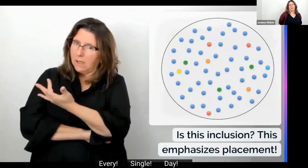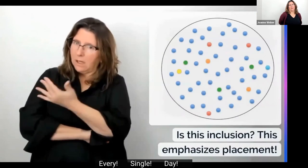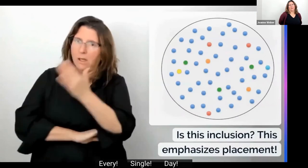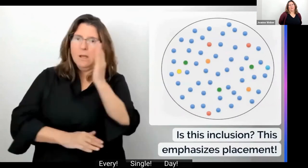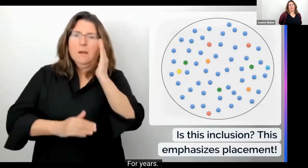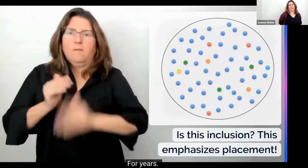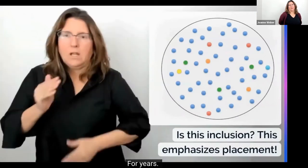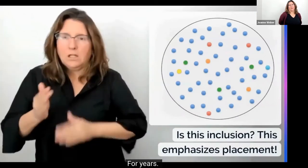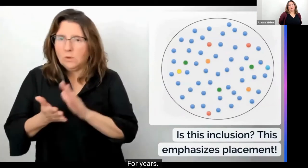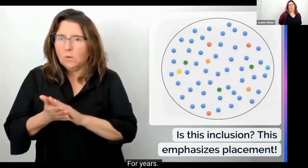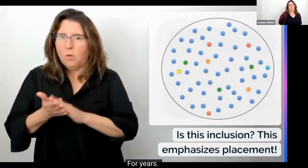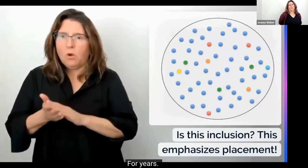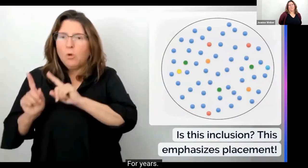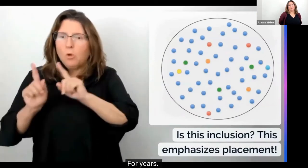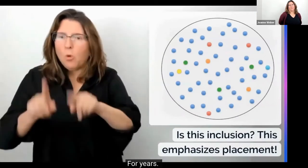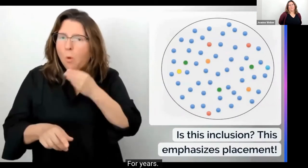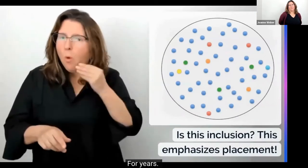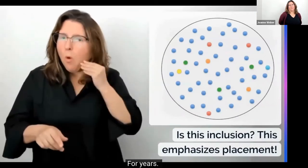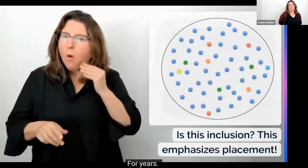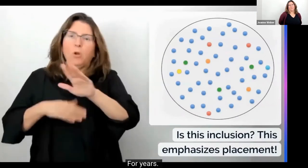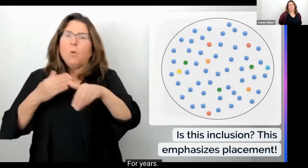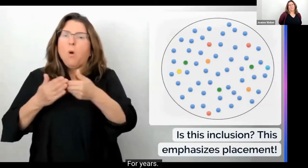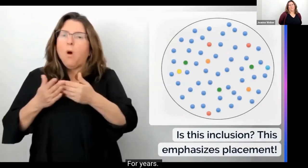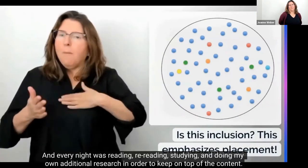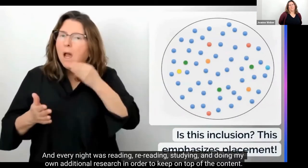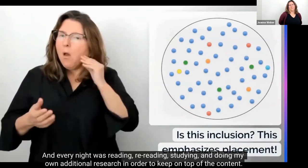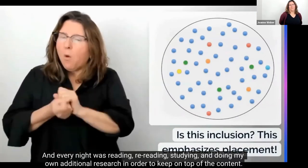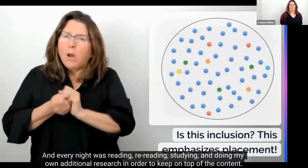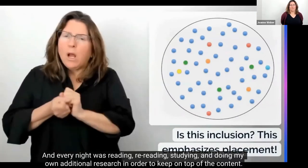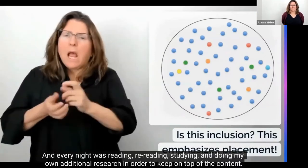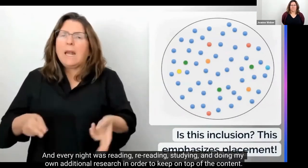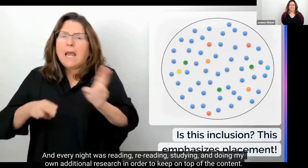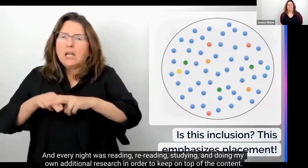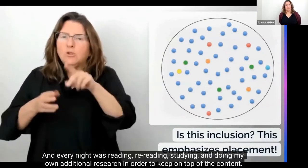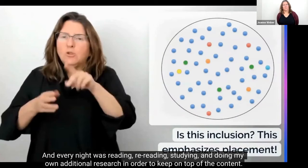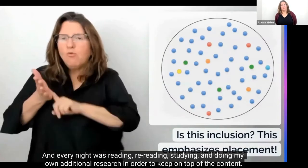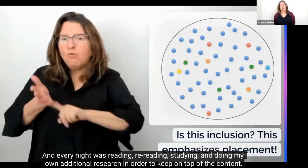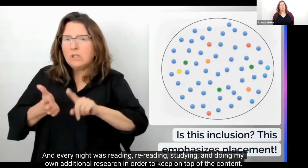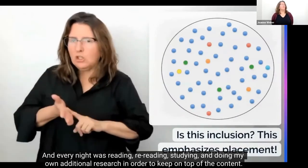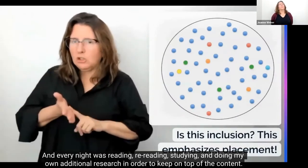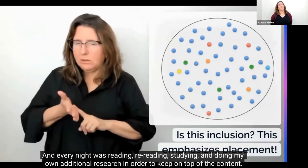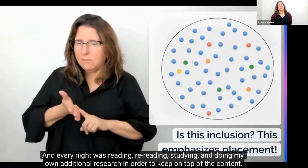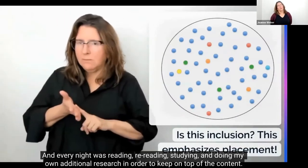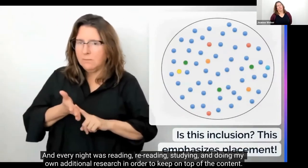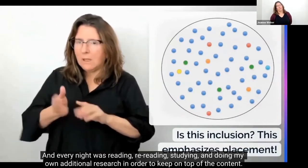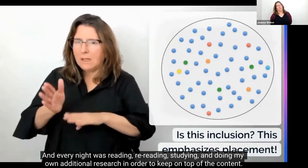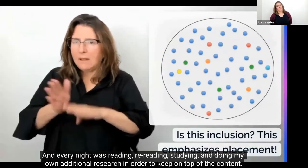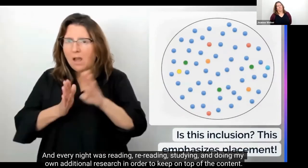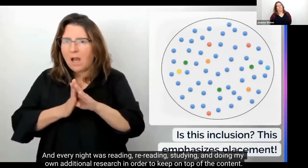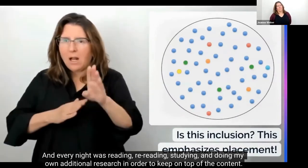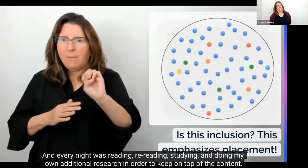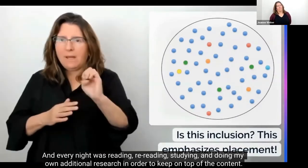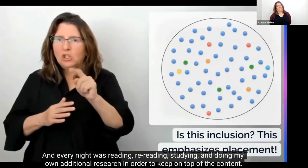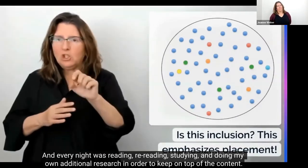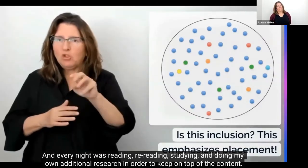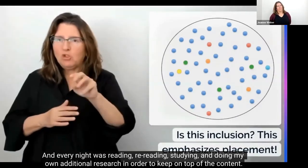single day for years. And every night was reading, rereading, studying, and doing my